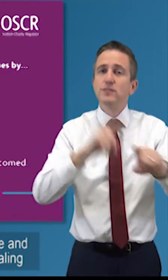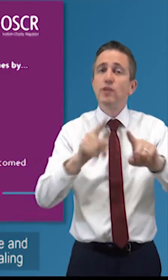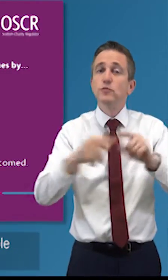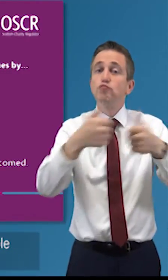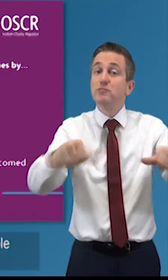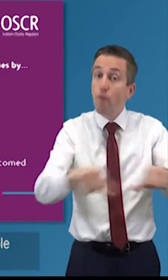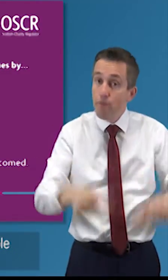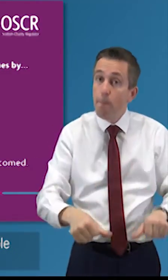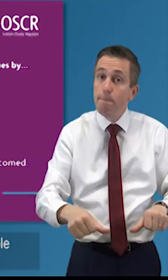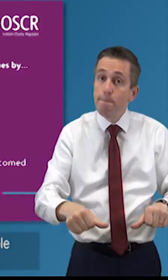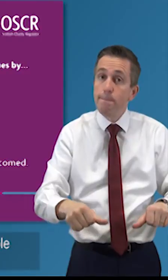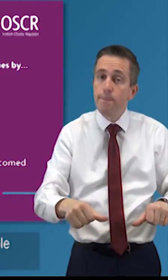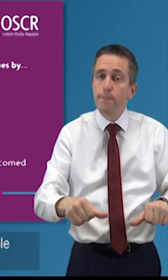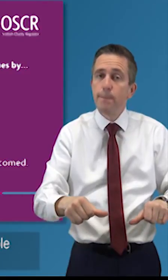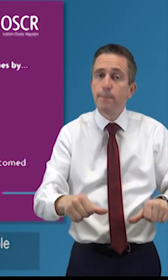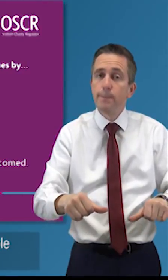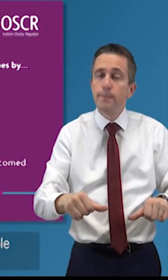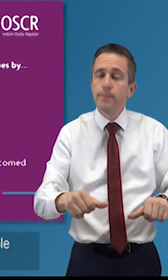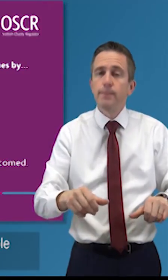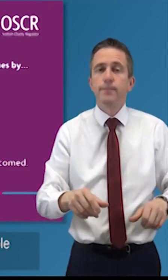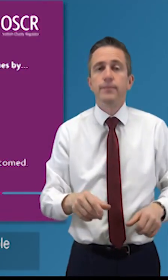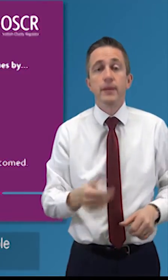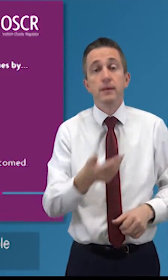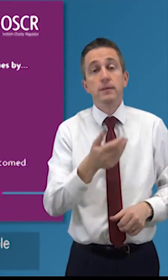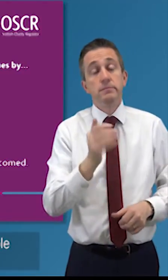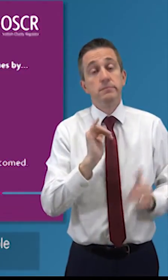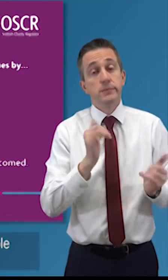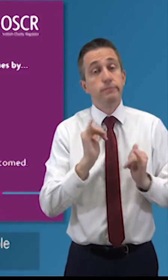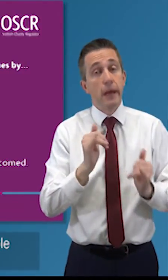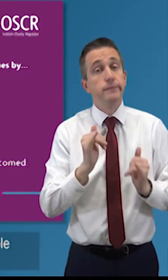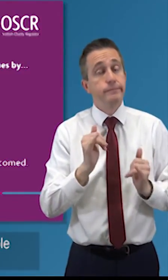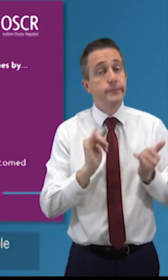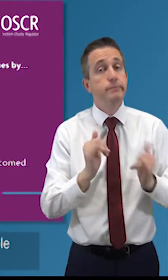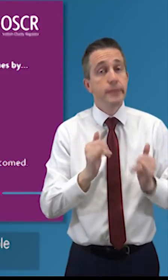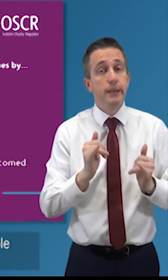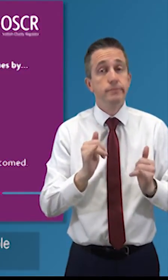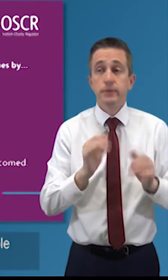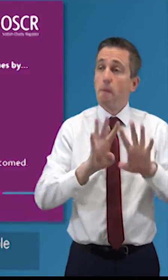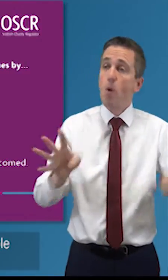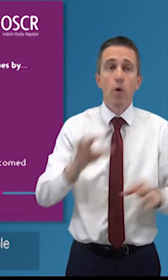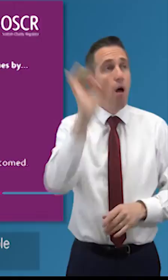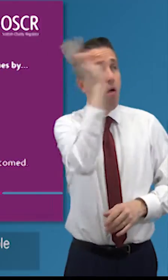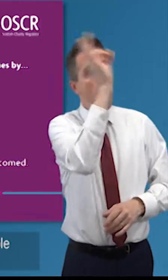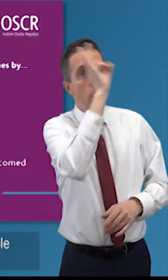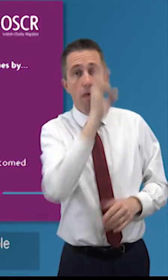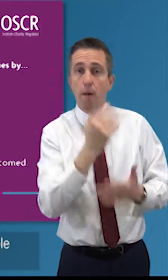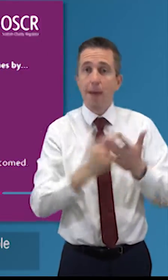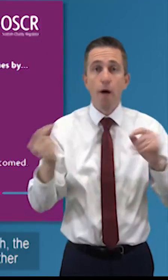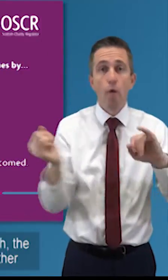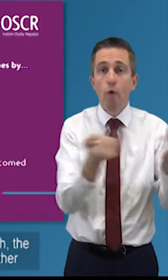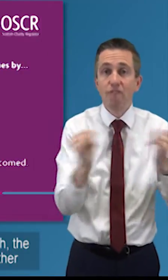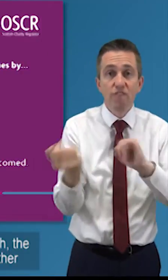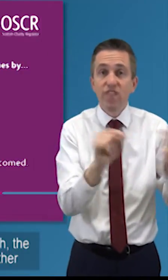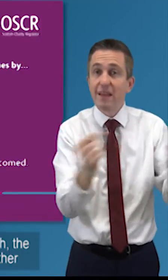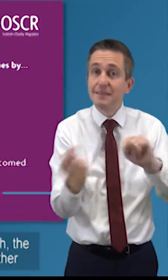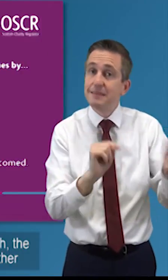and then dealing with them but you know the the big issue sometimes is people not realizing that they have a conflict that